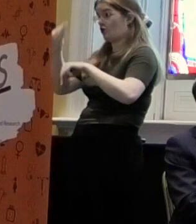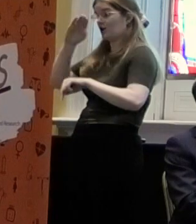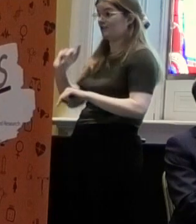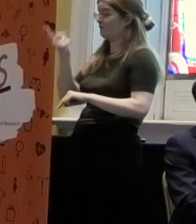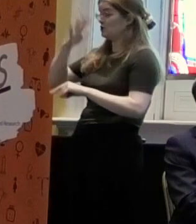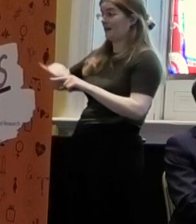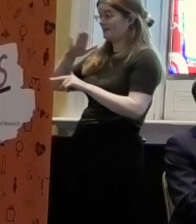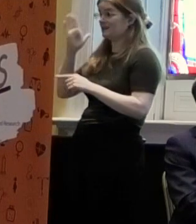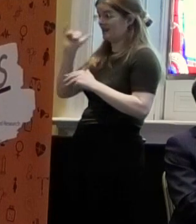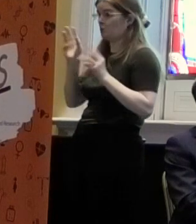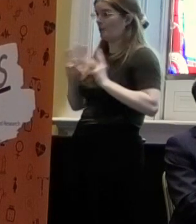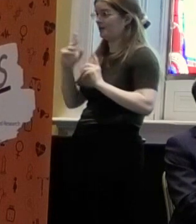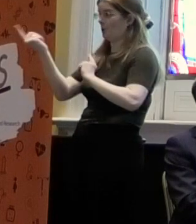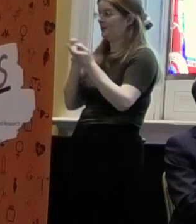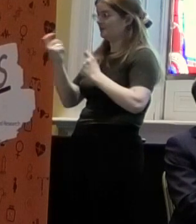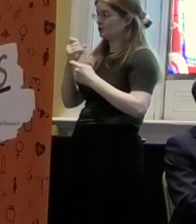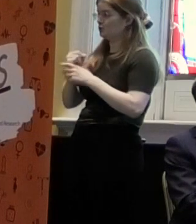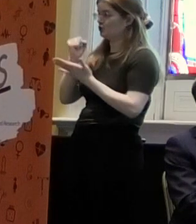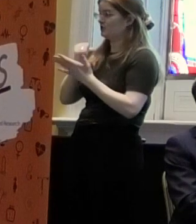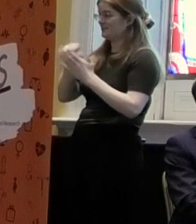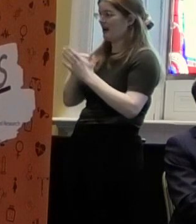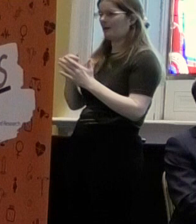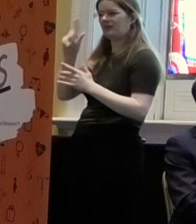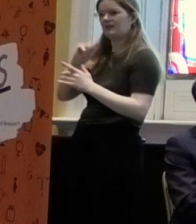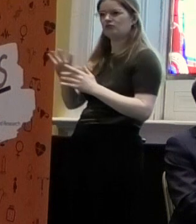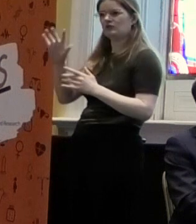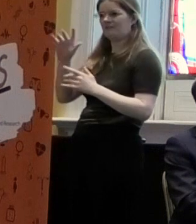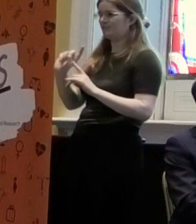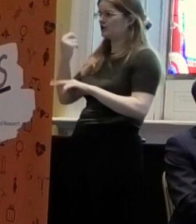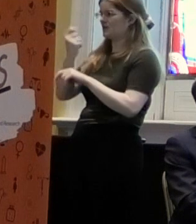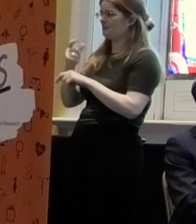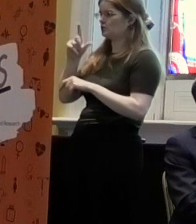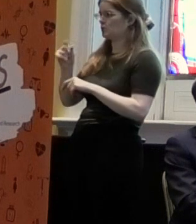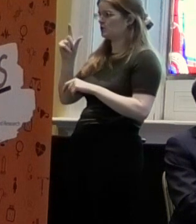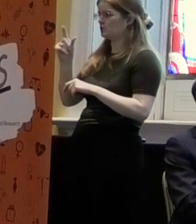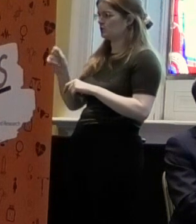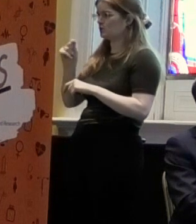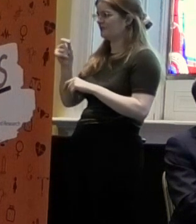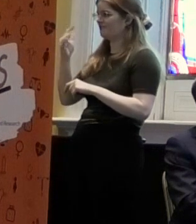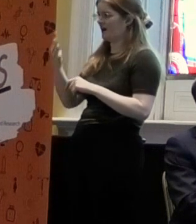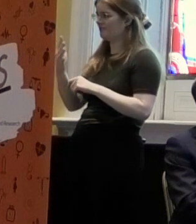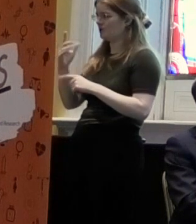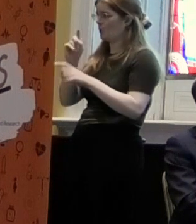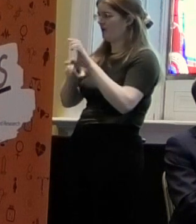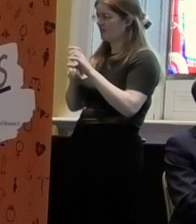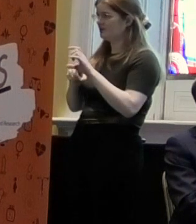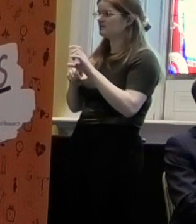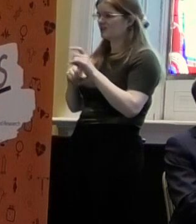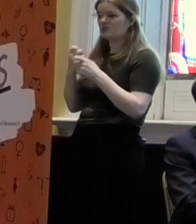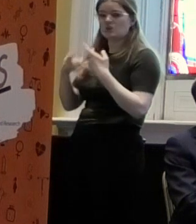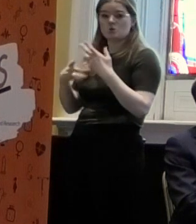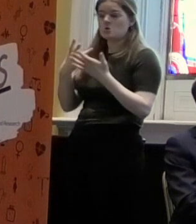a woman to sit their medical exam. So the first, I think, about 25 women to qualify in the British Isles qualify through physicians. And obviously